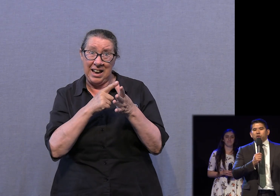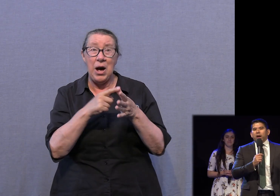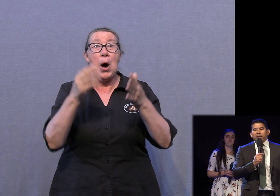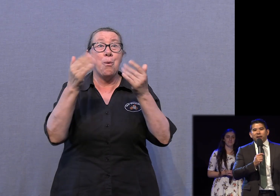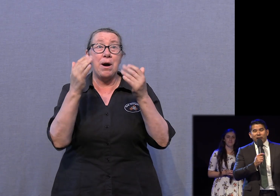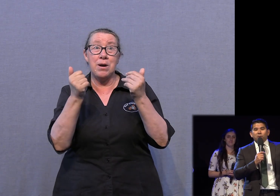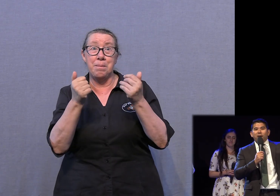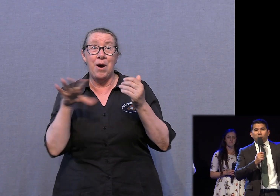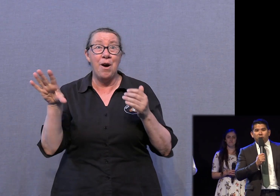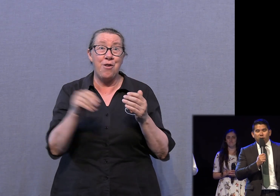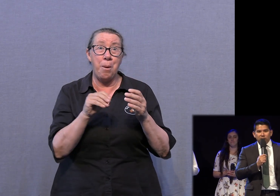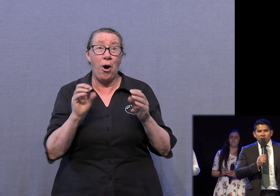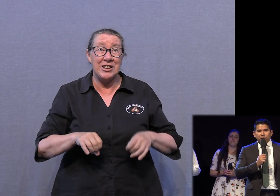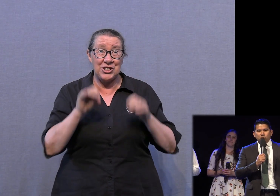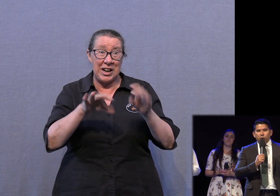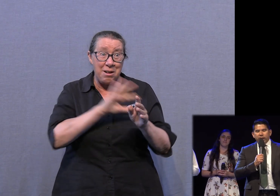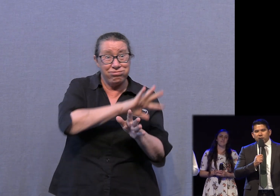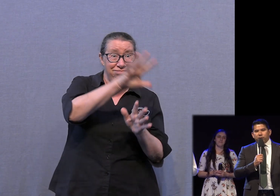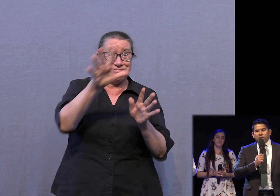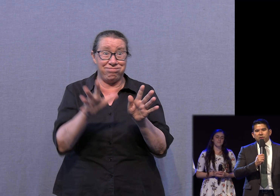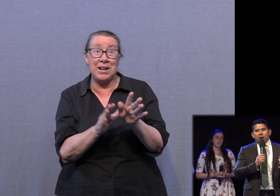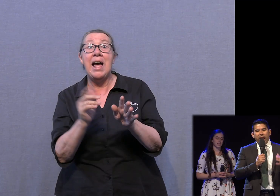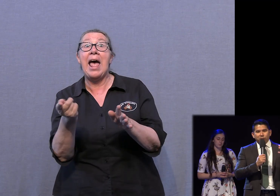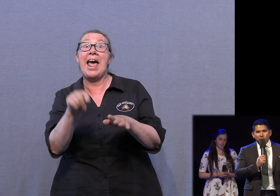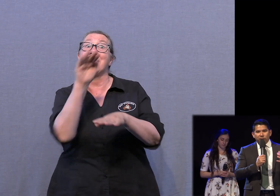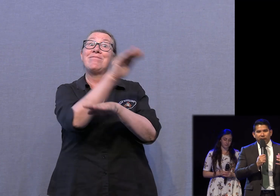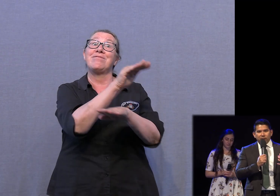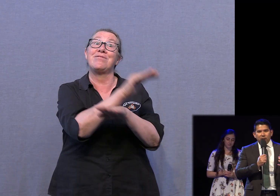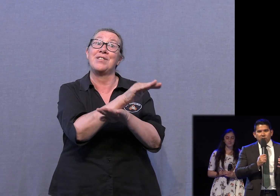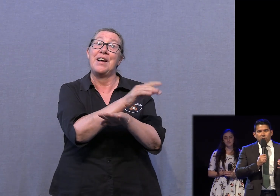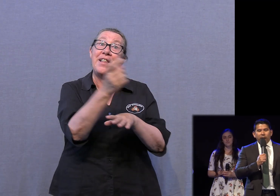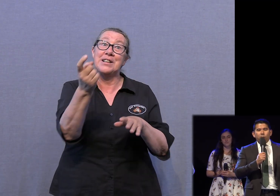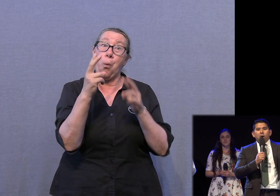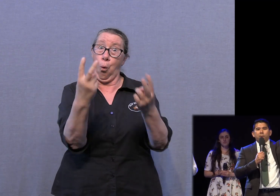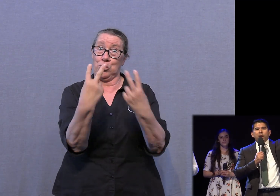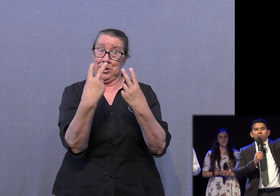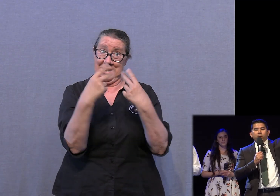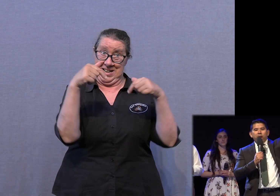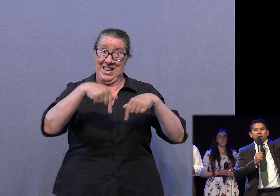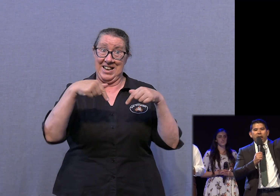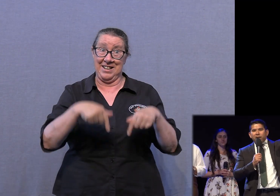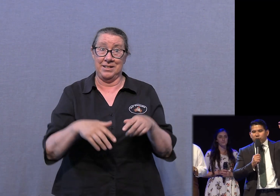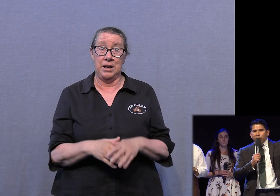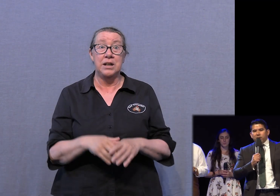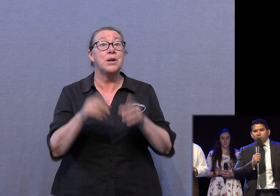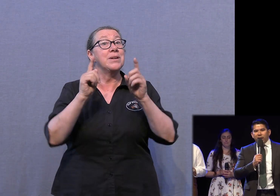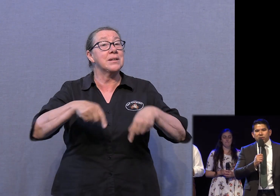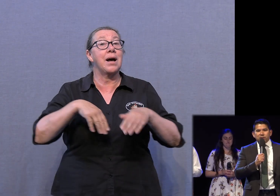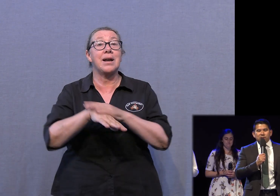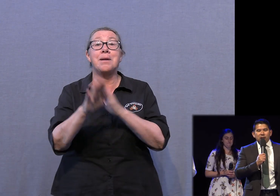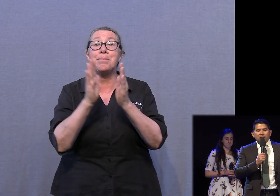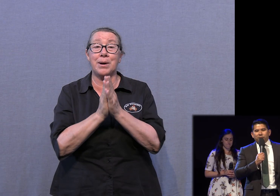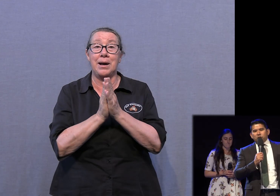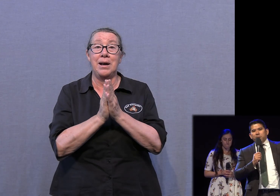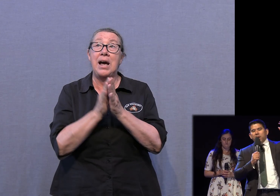around Australia and even around the world for joining us for this, our annual event. So why don't we open up in prayer and ask the Lord to bless